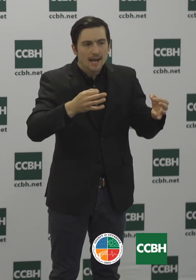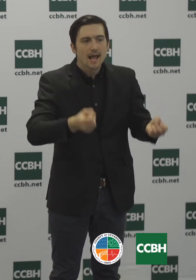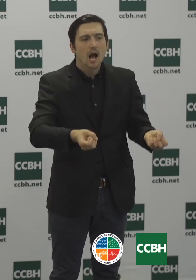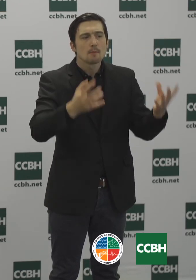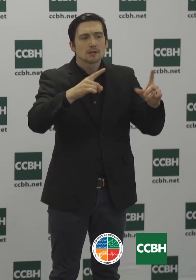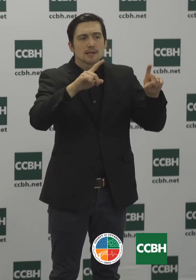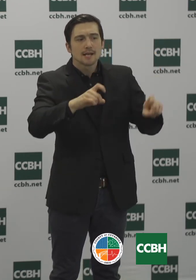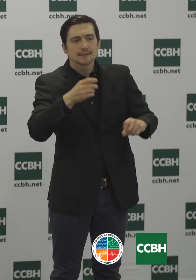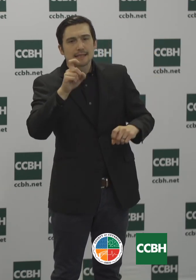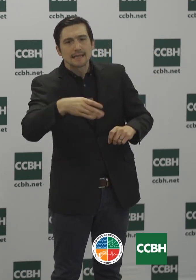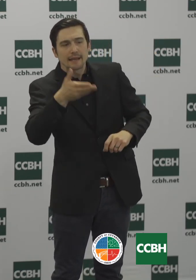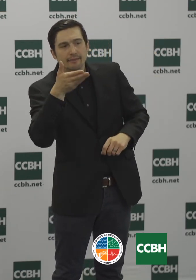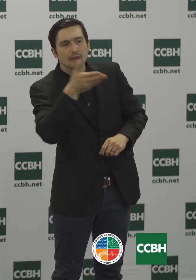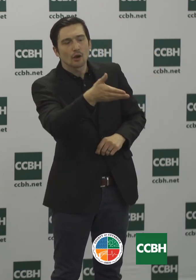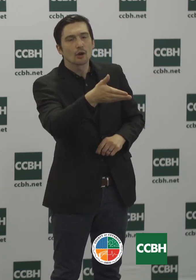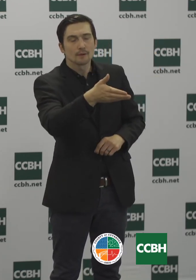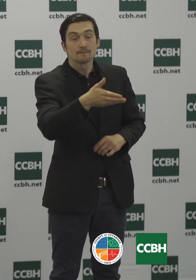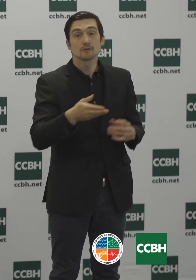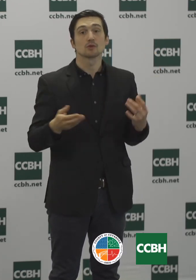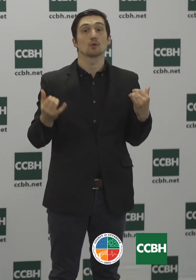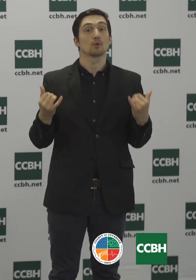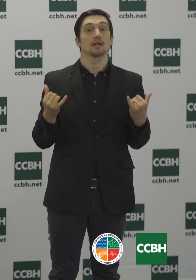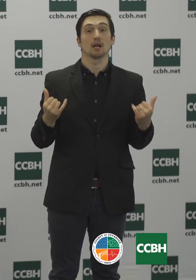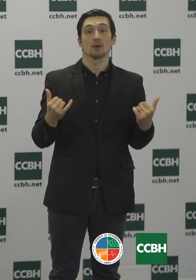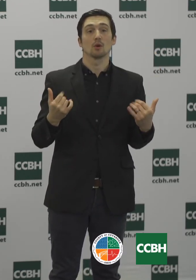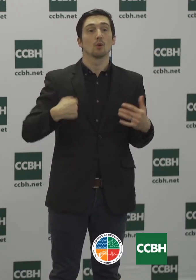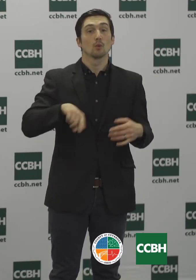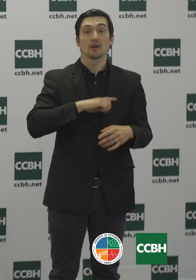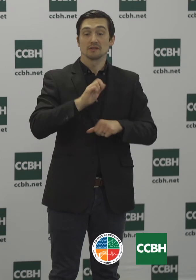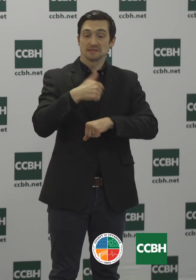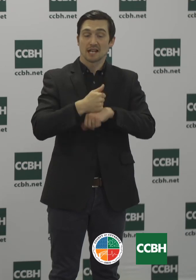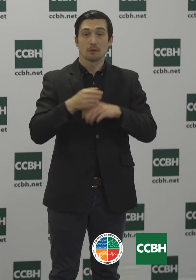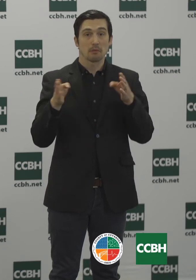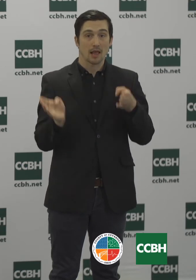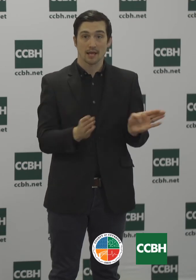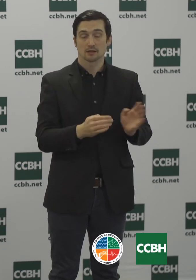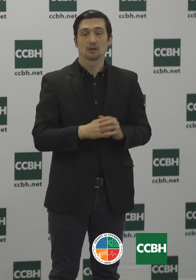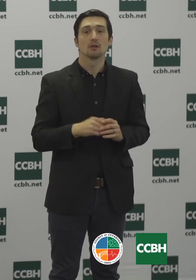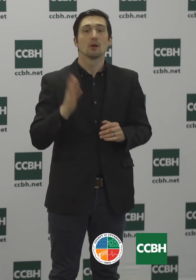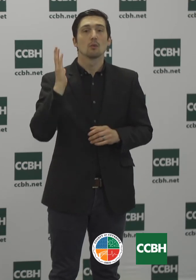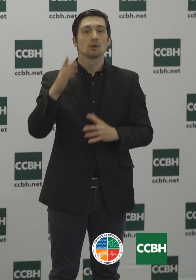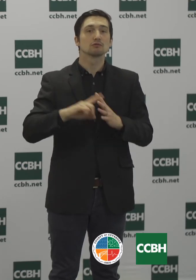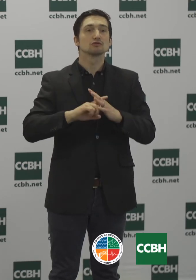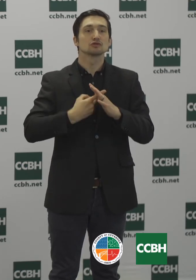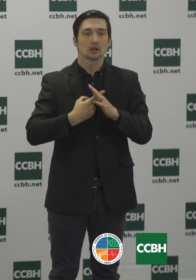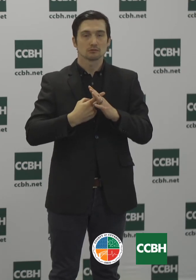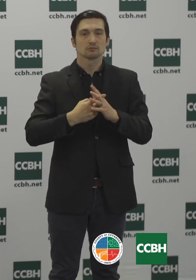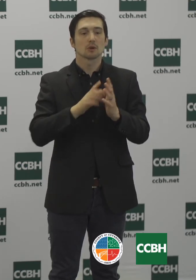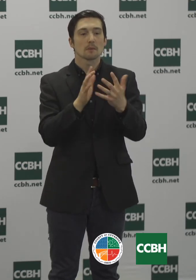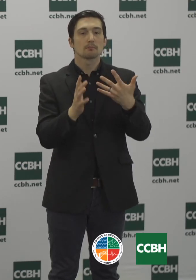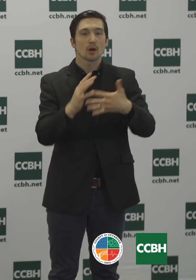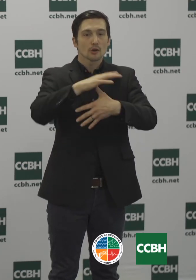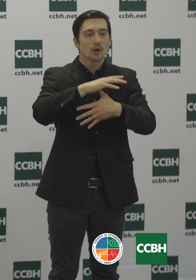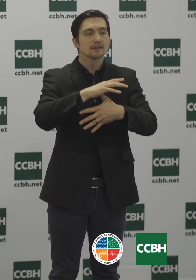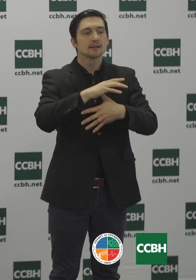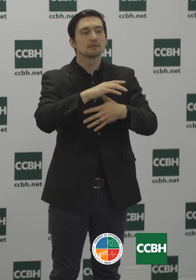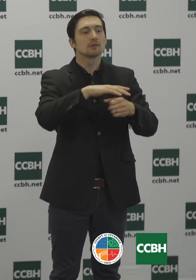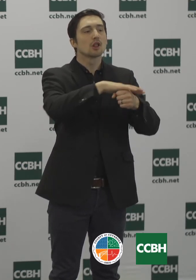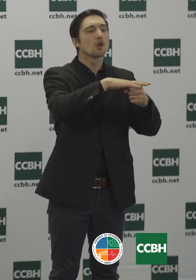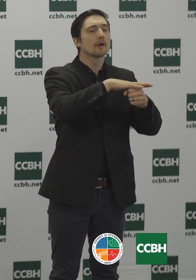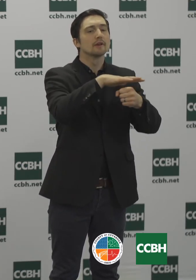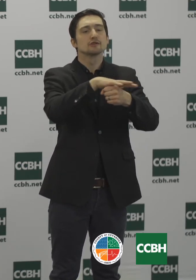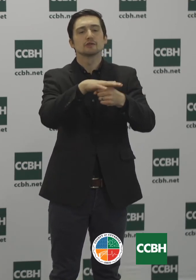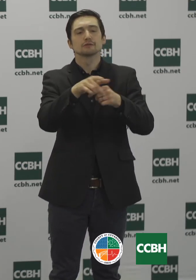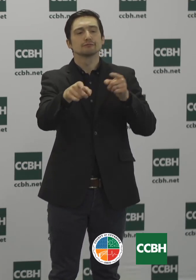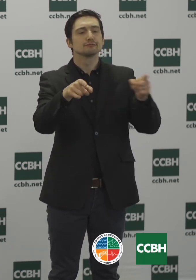those centers. And right now, we have introduced the plan. We're going to begin the process of prioritizing locations.